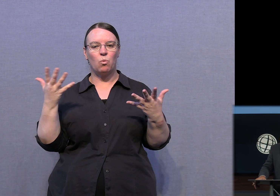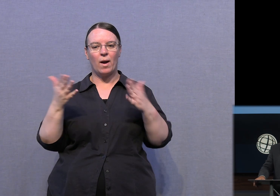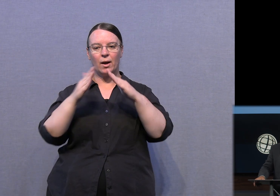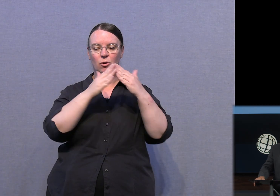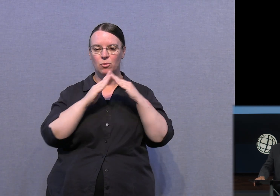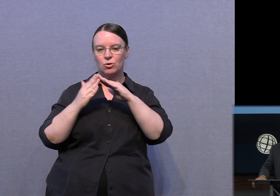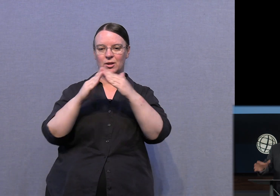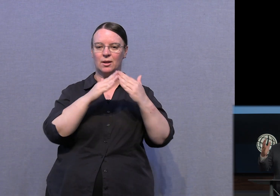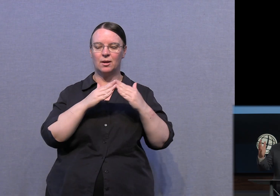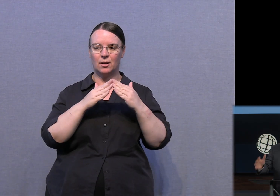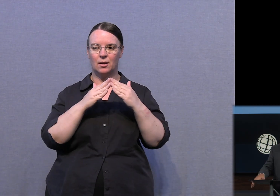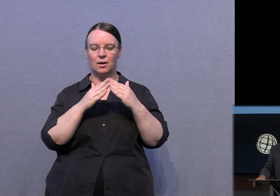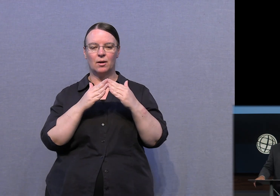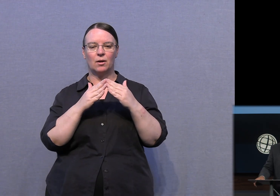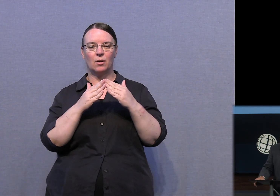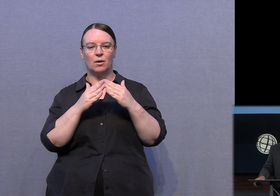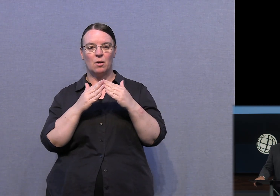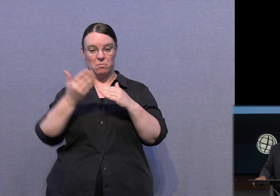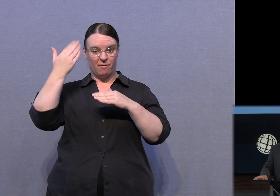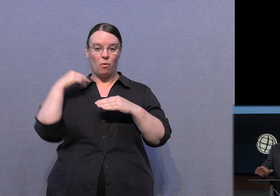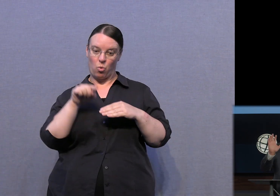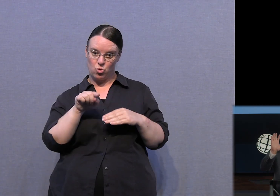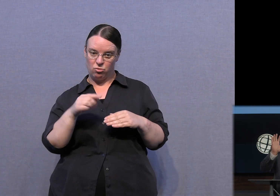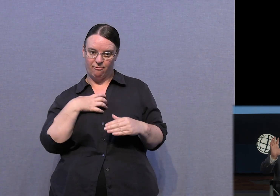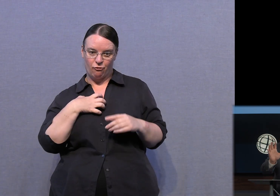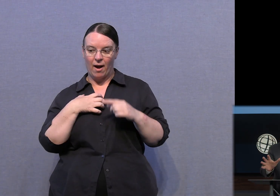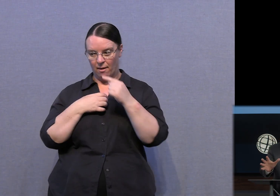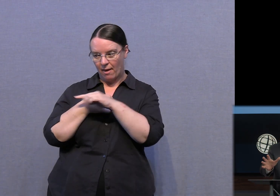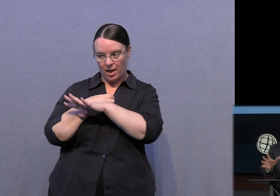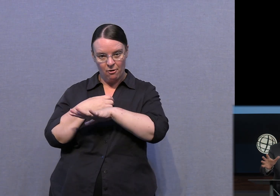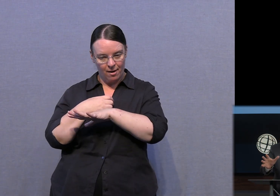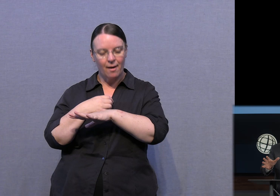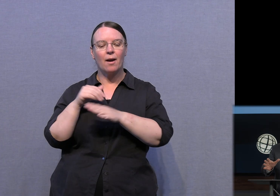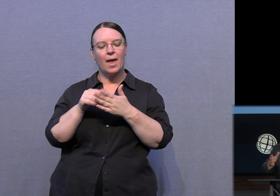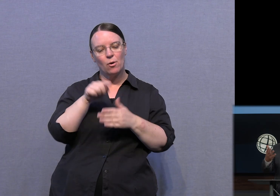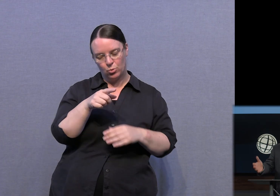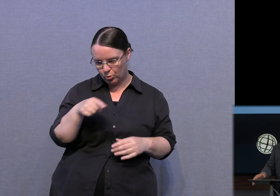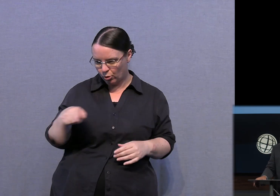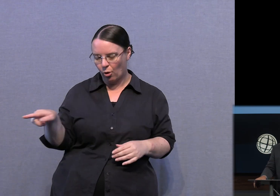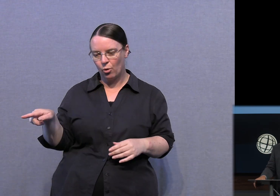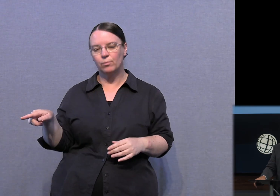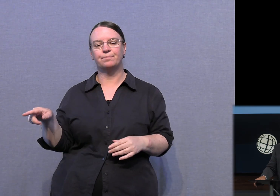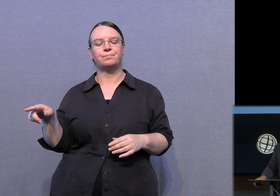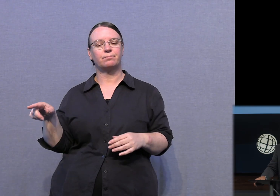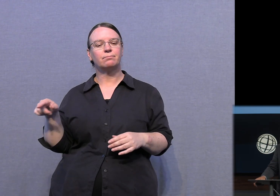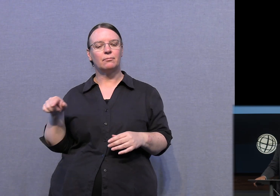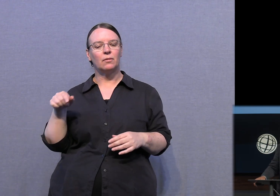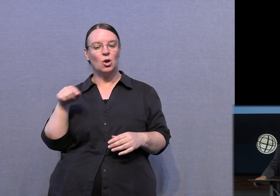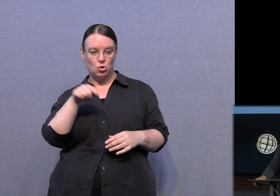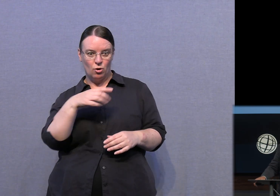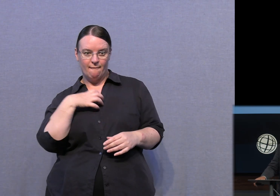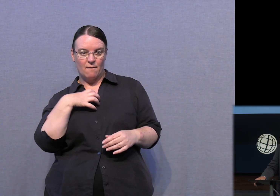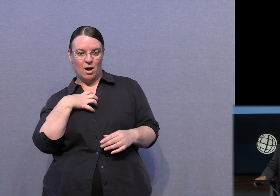to society, the very place where you're so fearful. I'm going to use you. You're afraid of King Ahab and